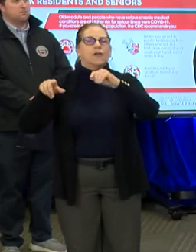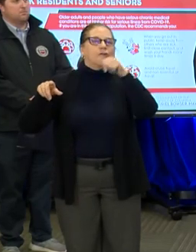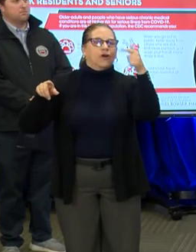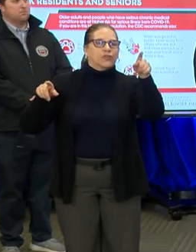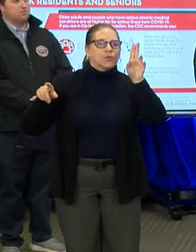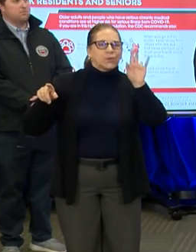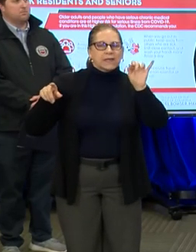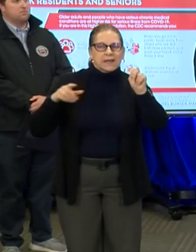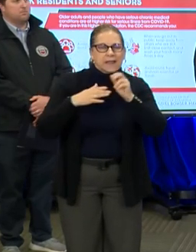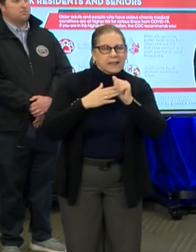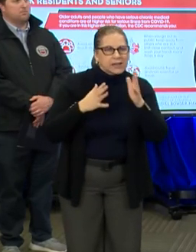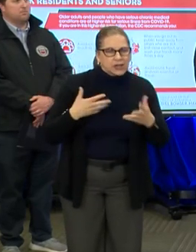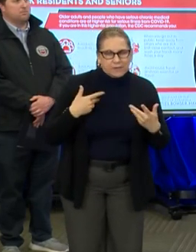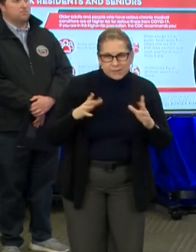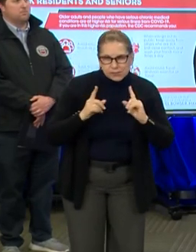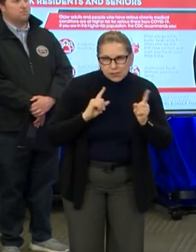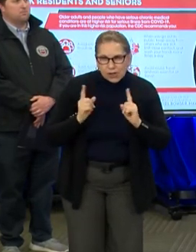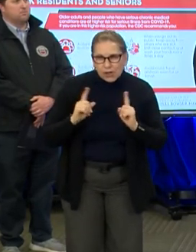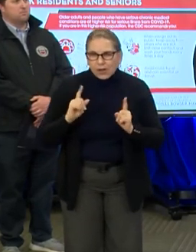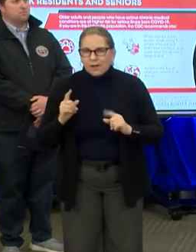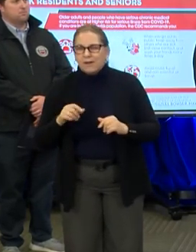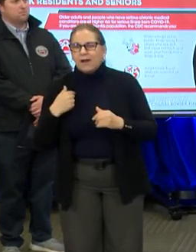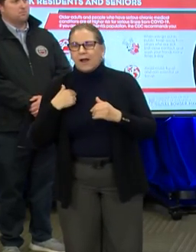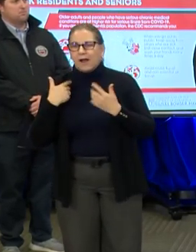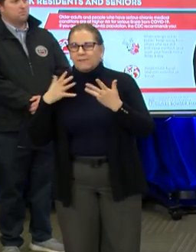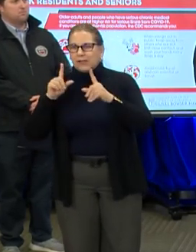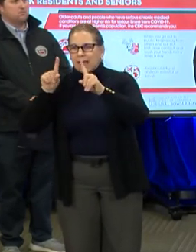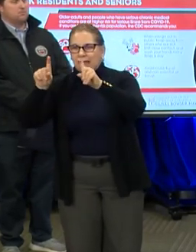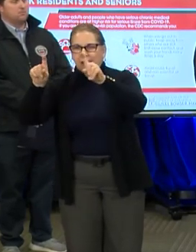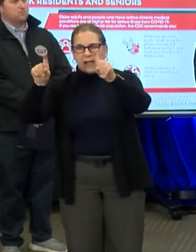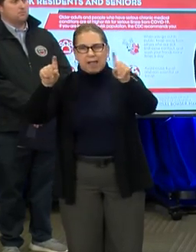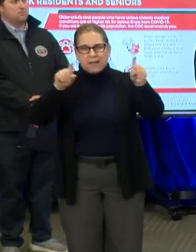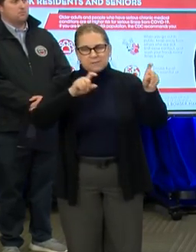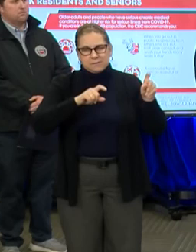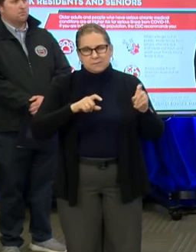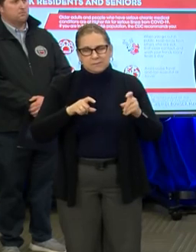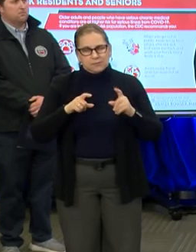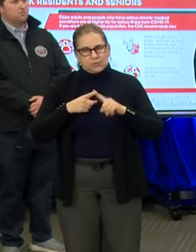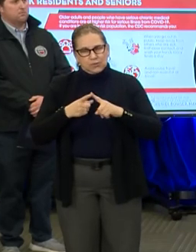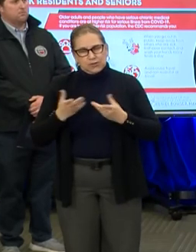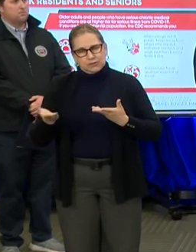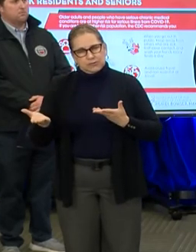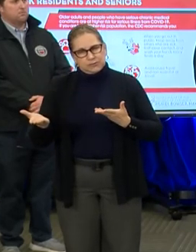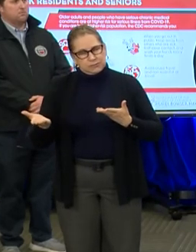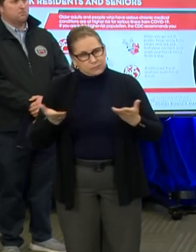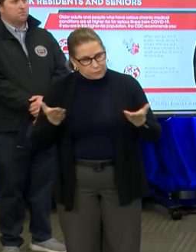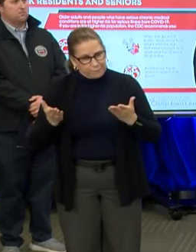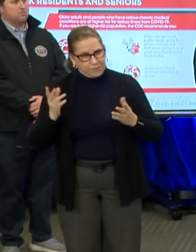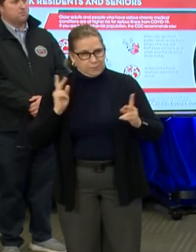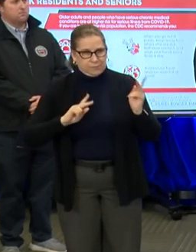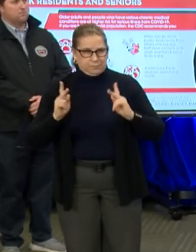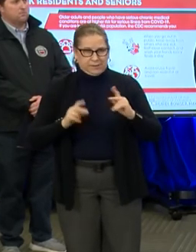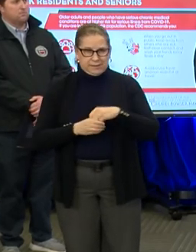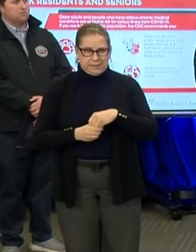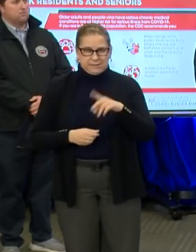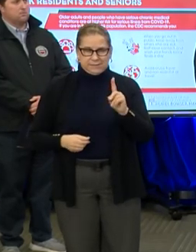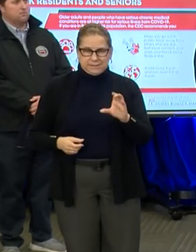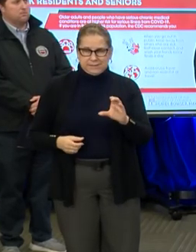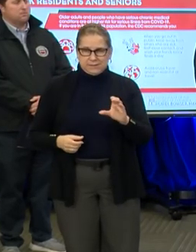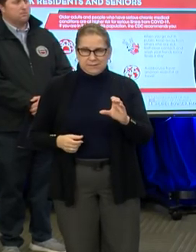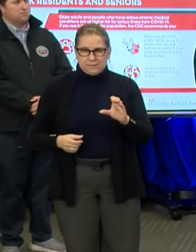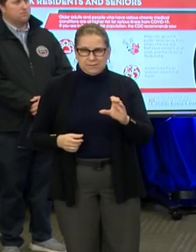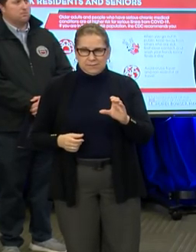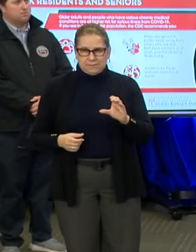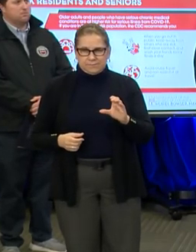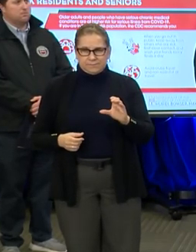that we were asking for them to step up and serve the residents of the District of Columbia that they serve, and that